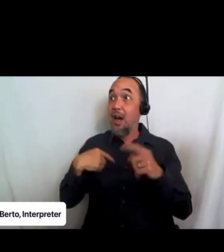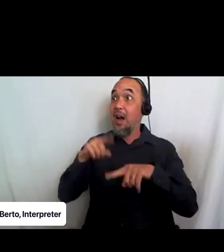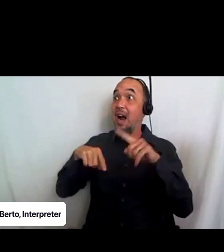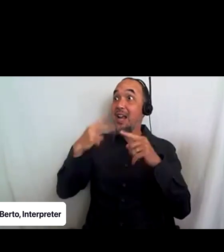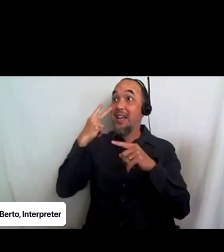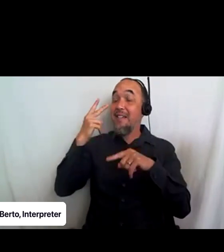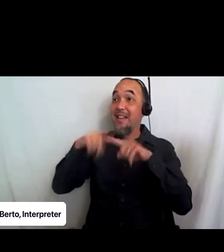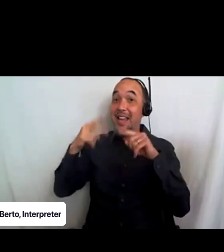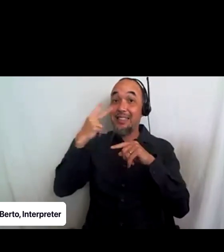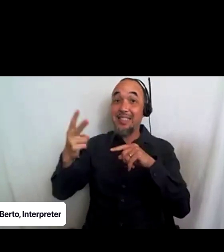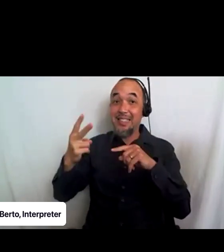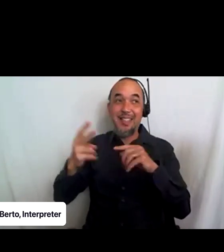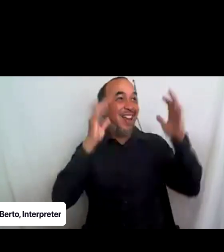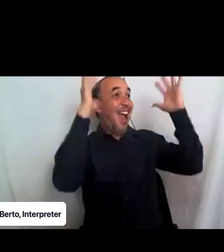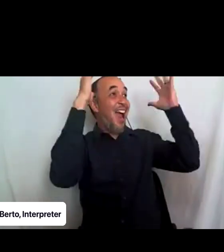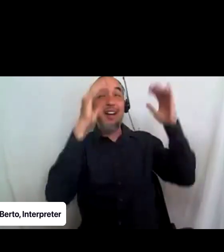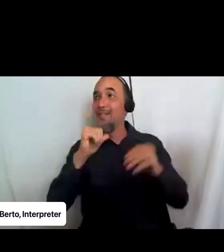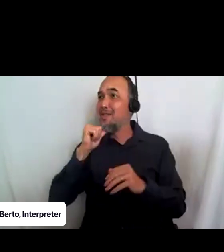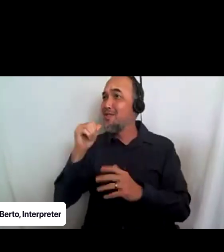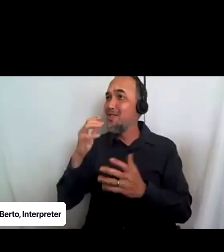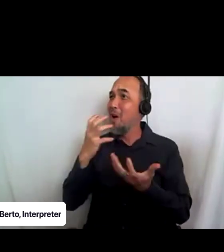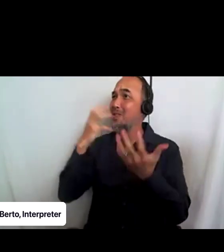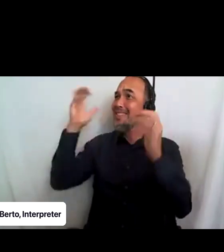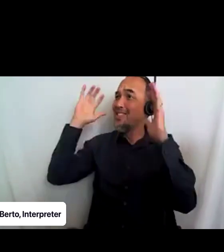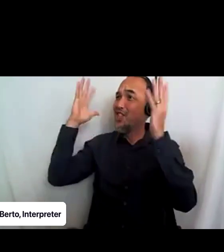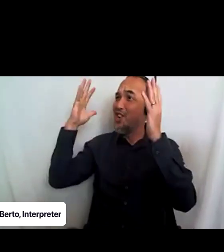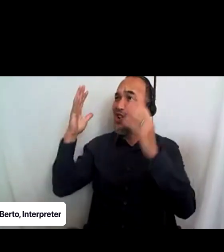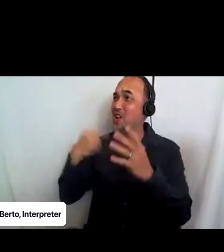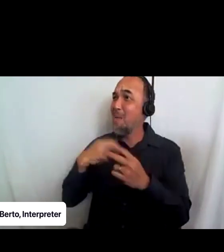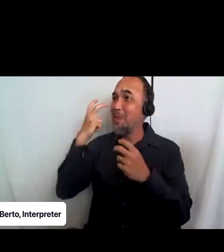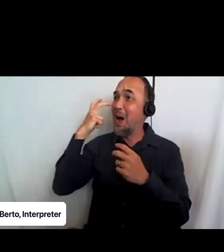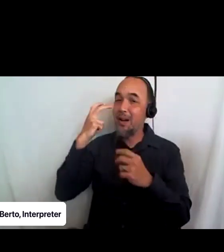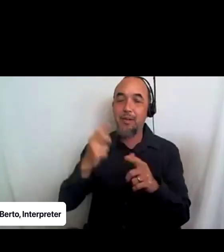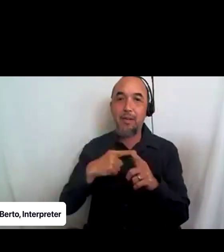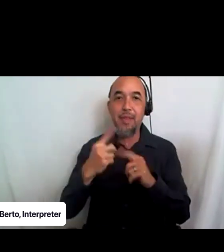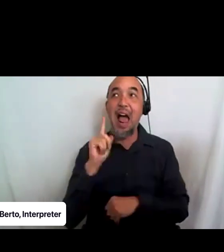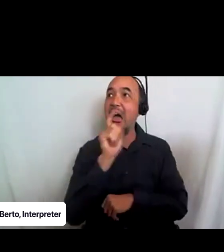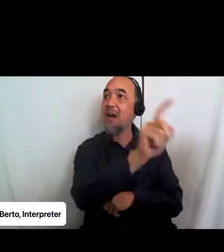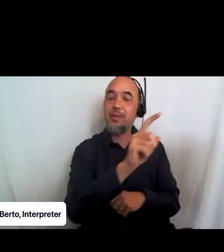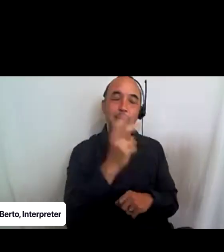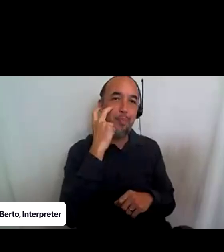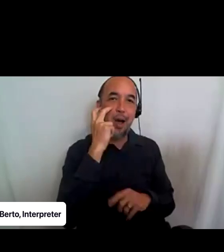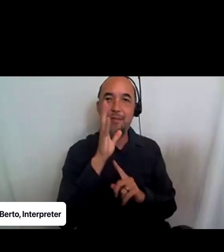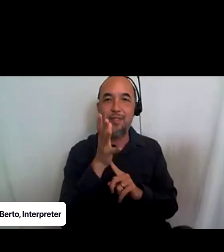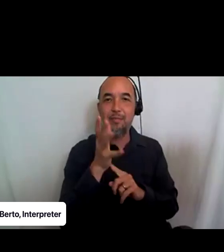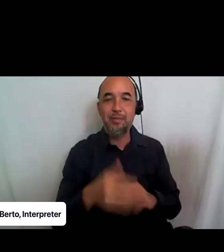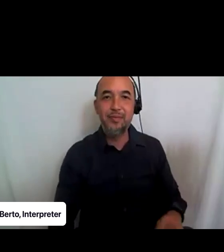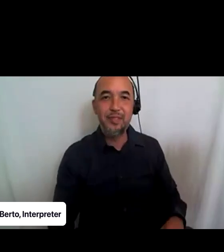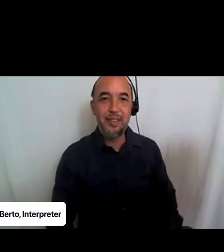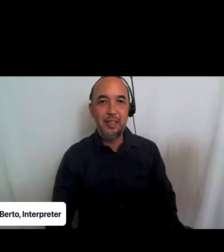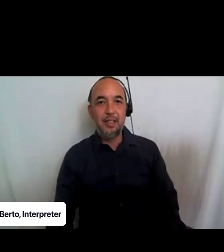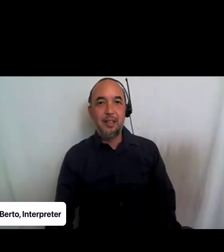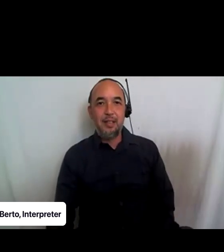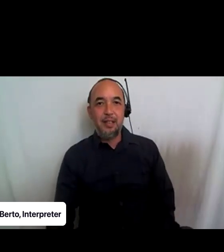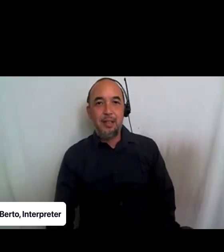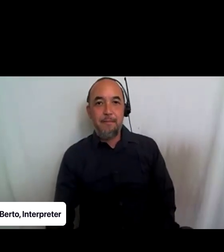They're like, yay! I was like, don't cheer for that, I'm blind. And then I run off blind, and Roach is blind for like 5 minutes. Hey, That's why Samba, yeah. we're